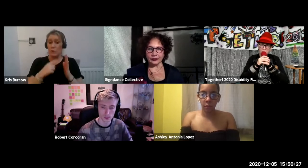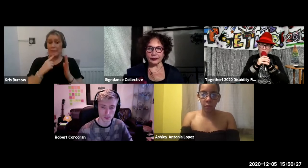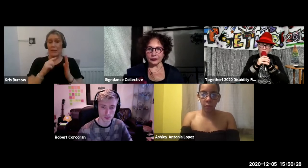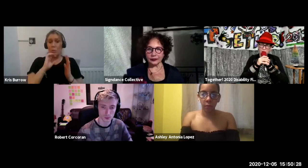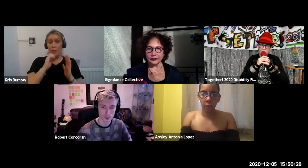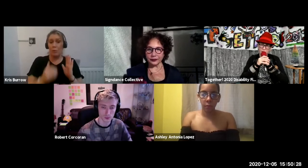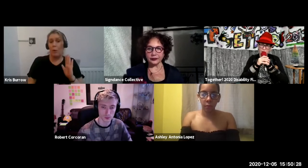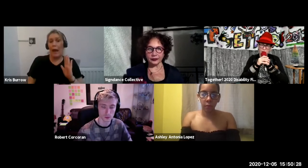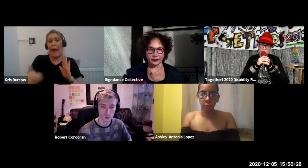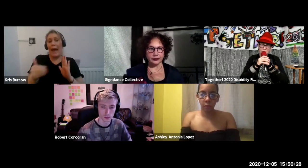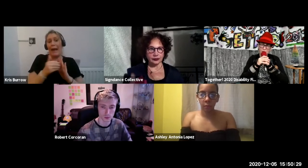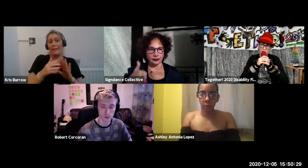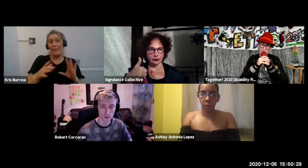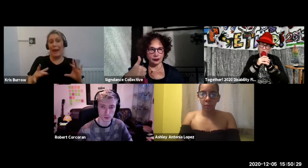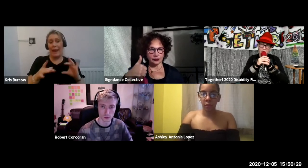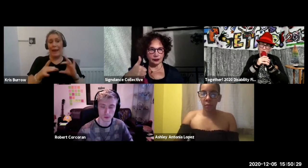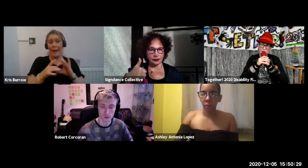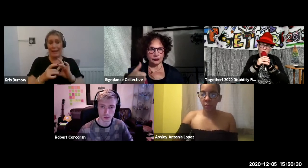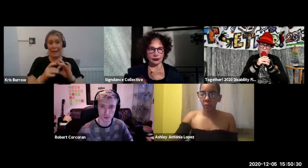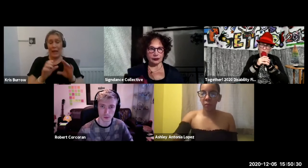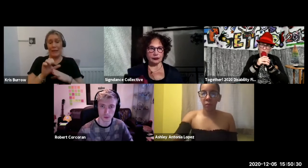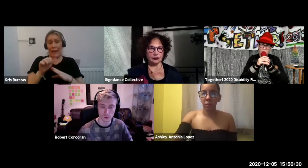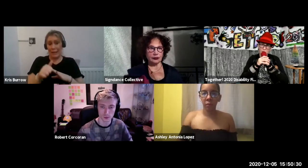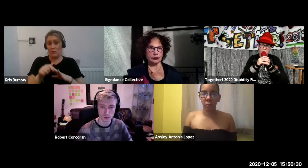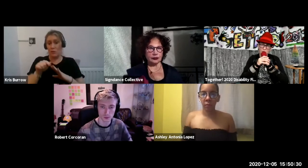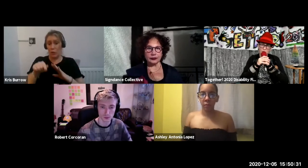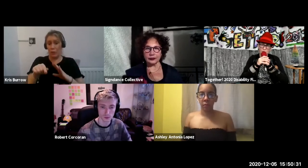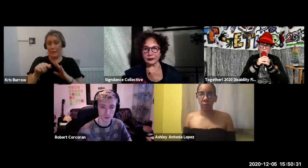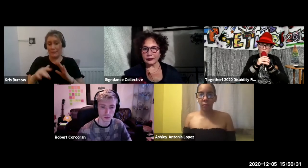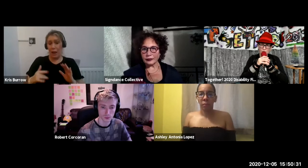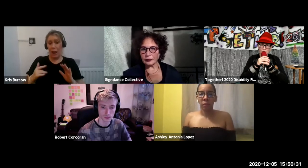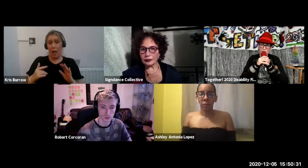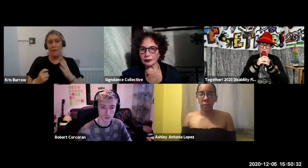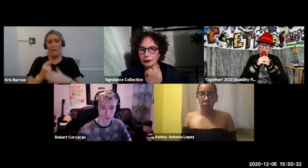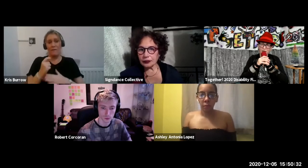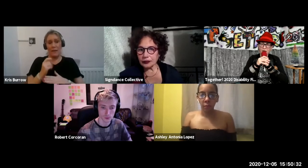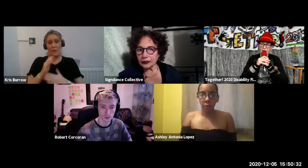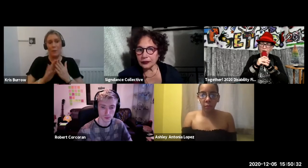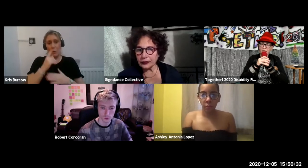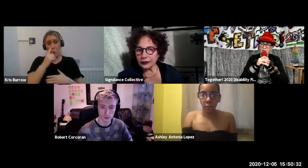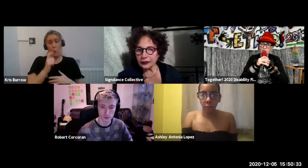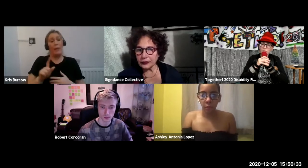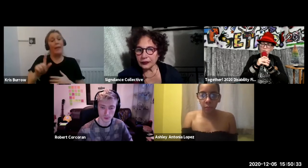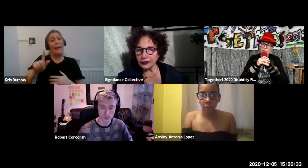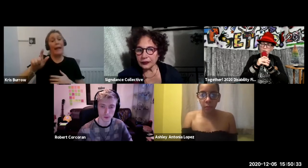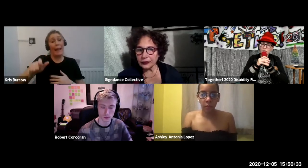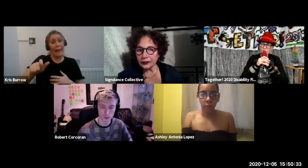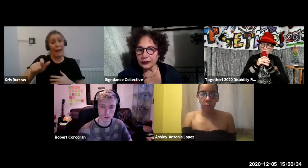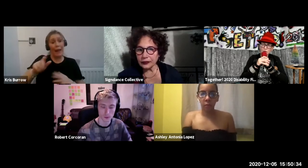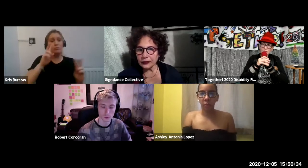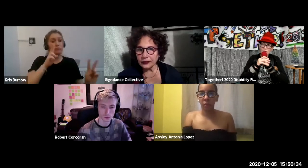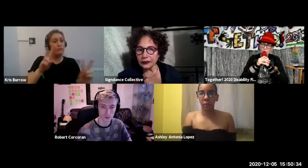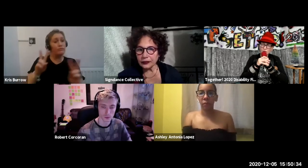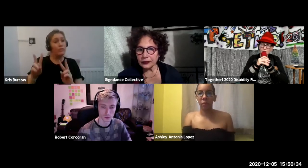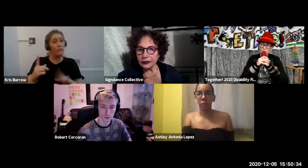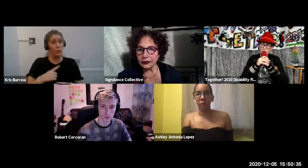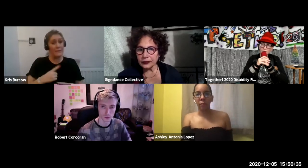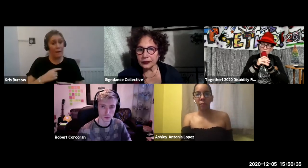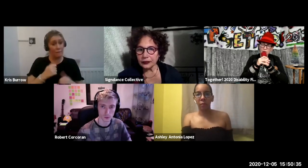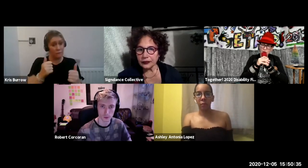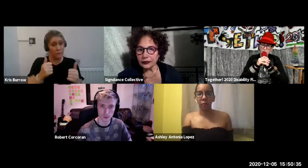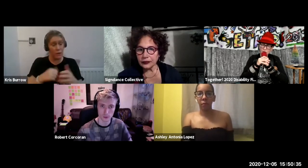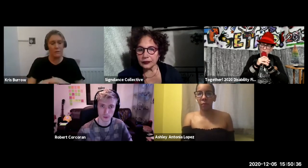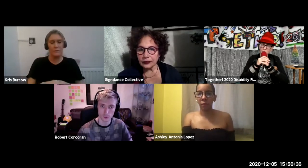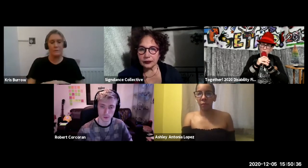program page next to this live event, so you'll be able to go straight there. And it's also now in